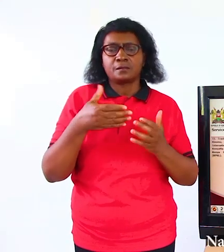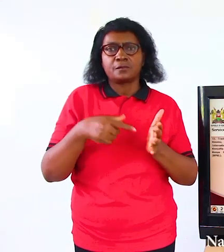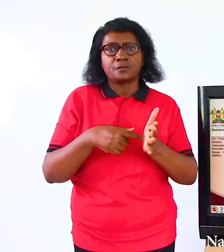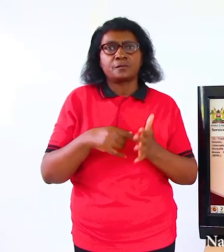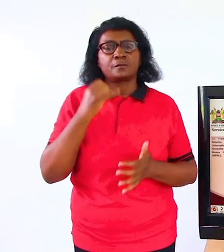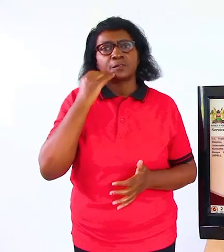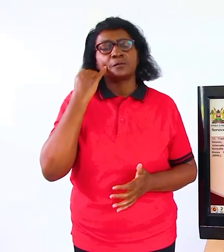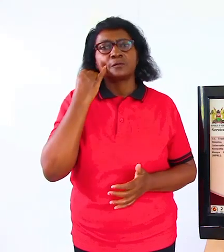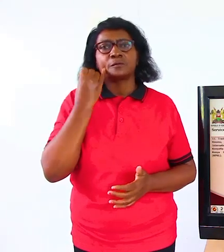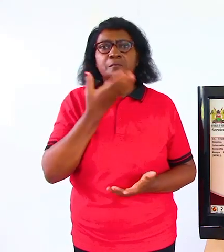Nakuru